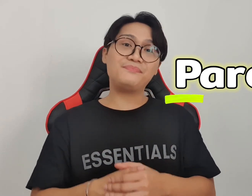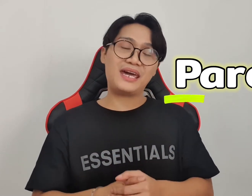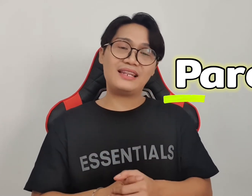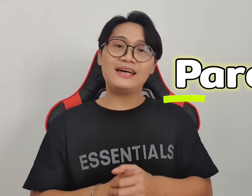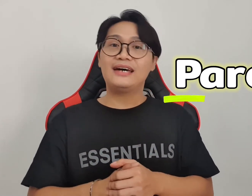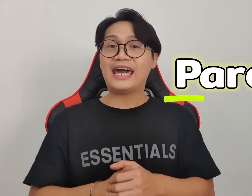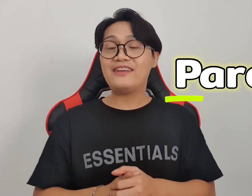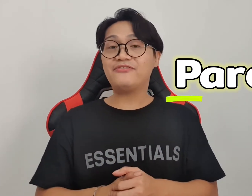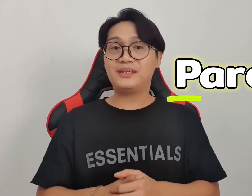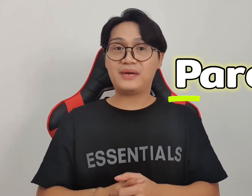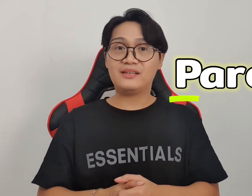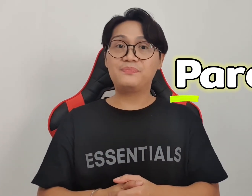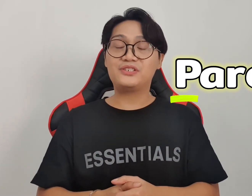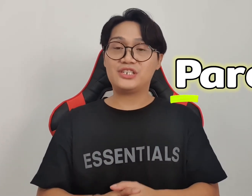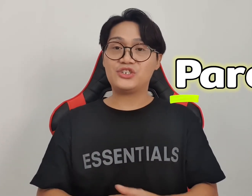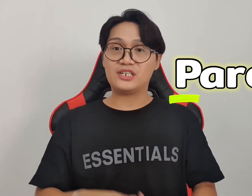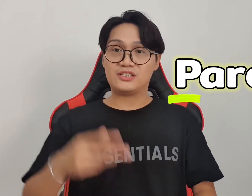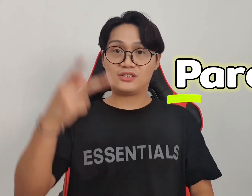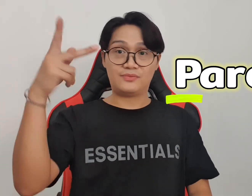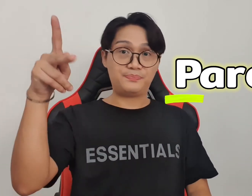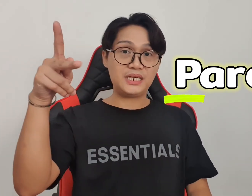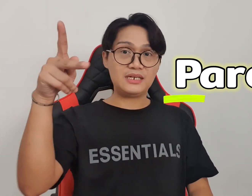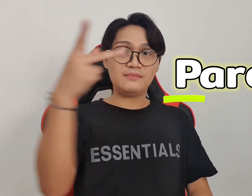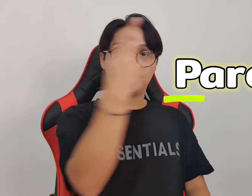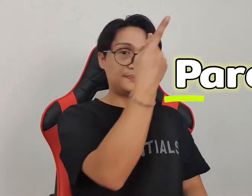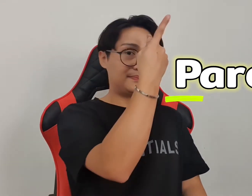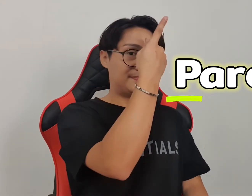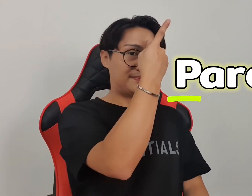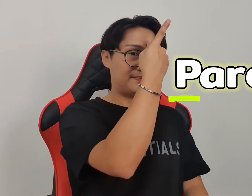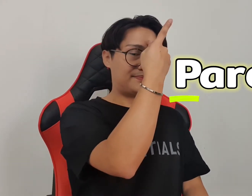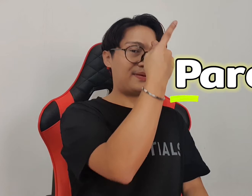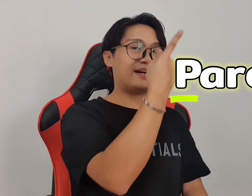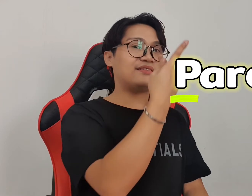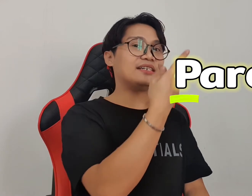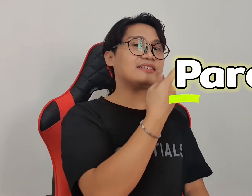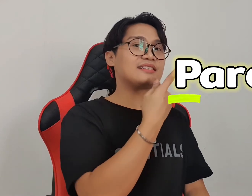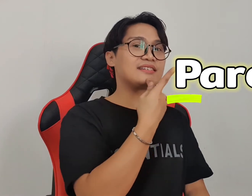male and female positions. So P, parents.